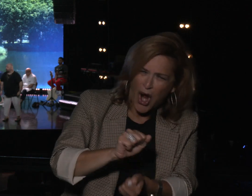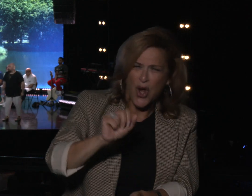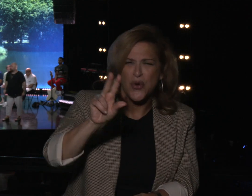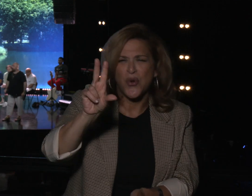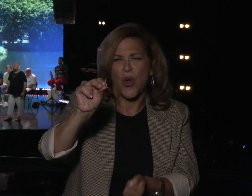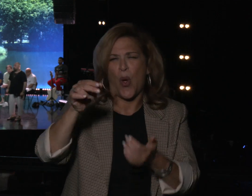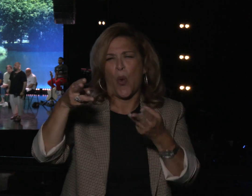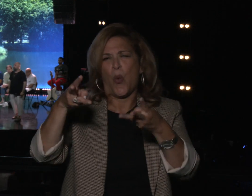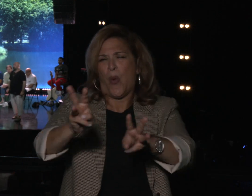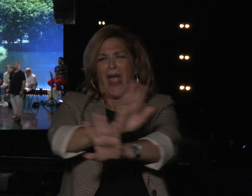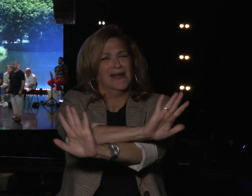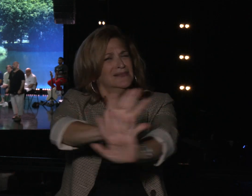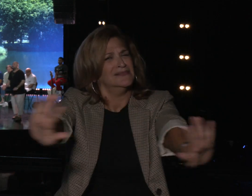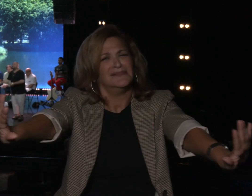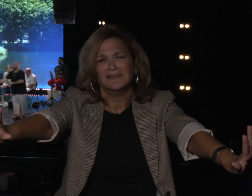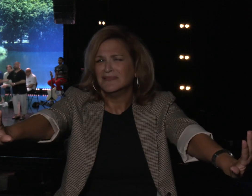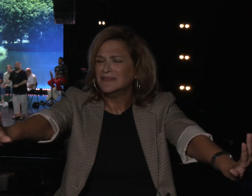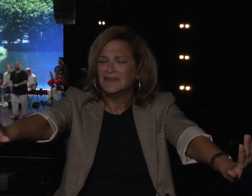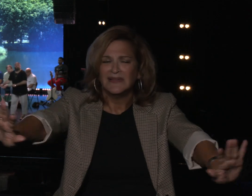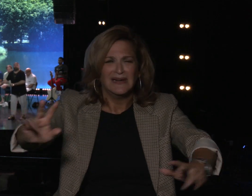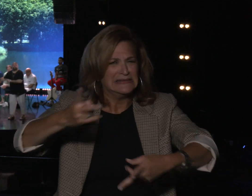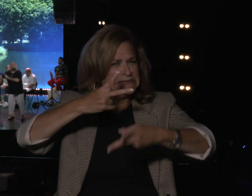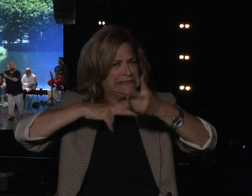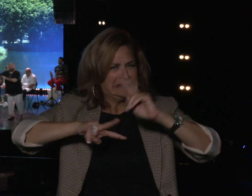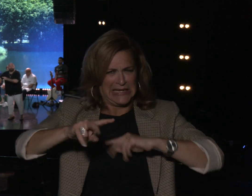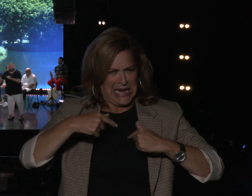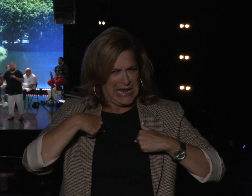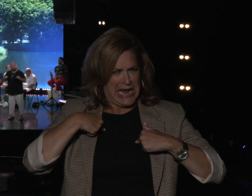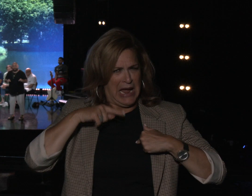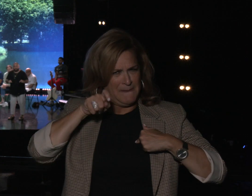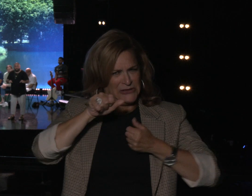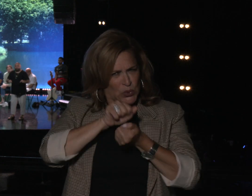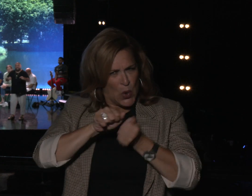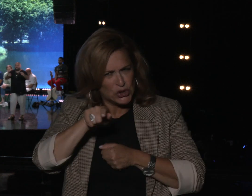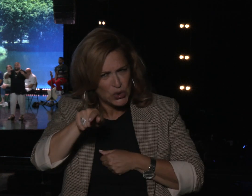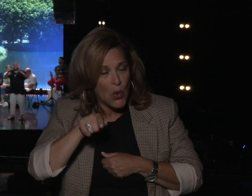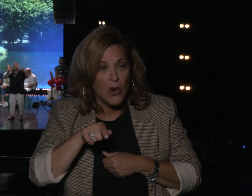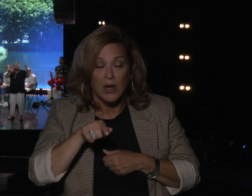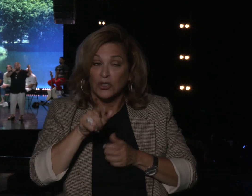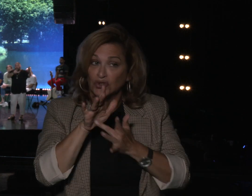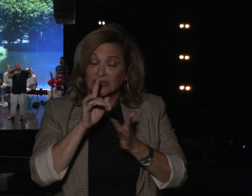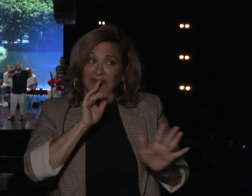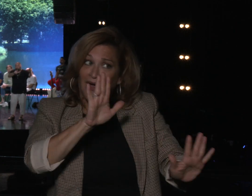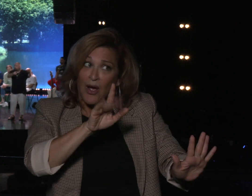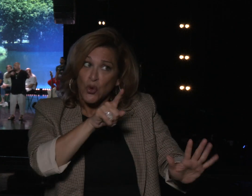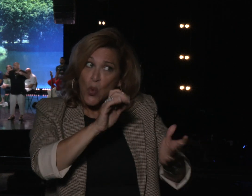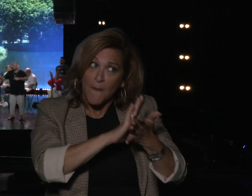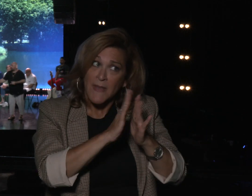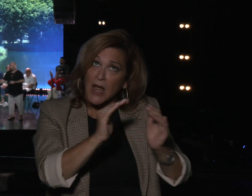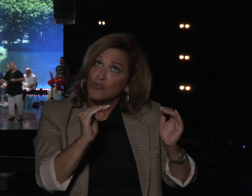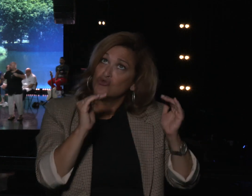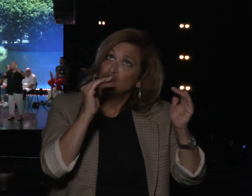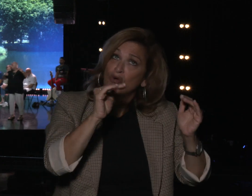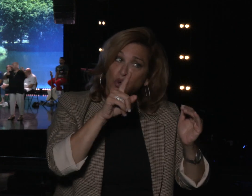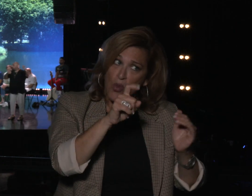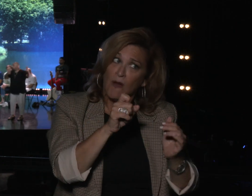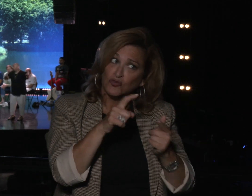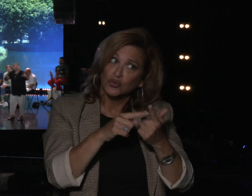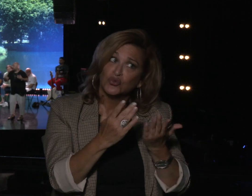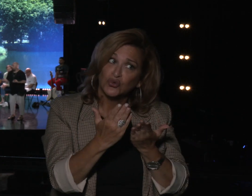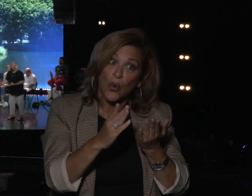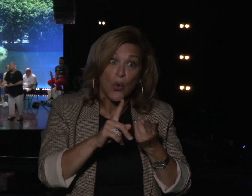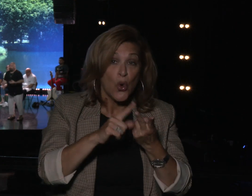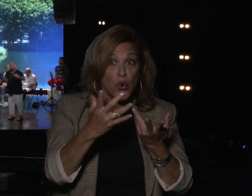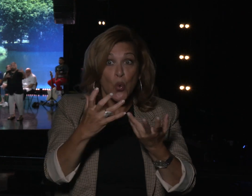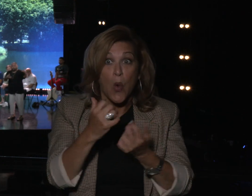order. And Jesus is saying, no, you wanna be great, you gotta serve. Just like if you want love, you gotta love. If you want friends,